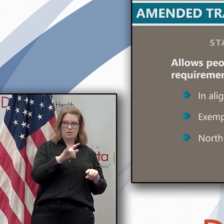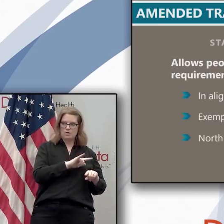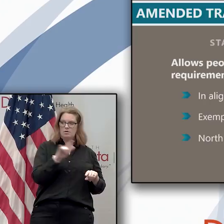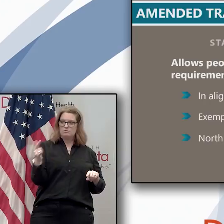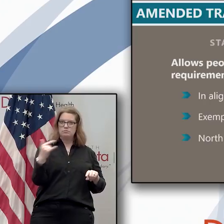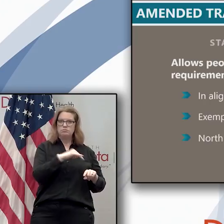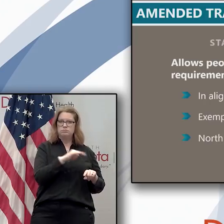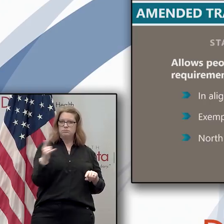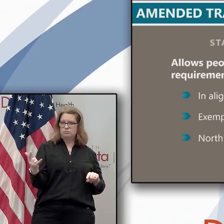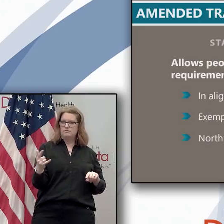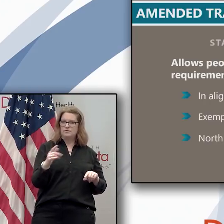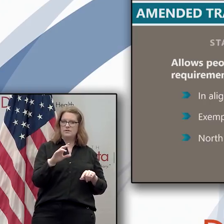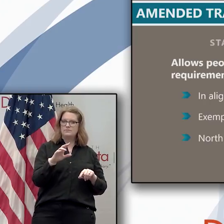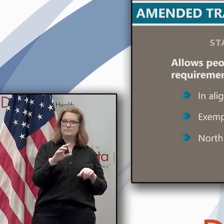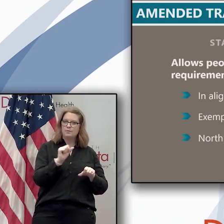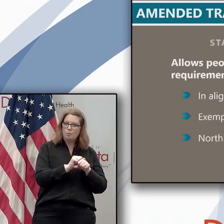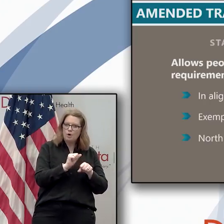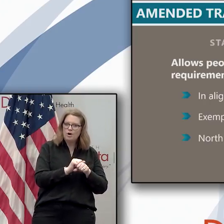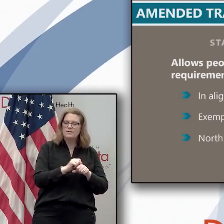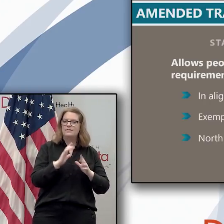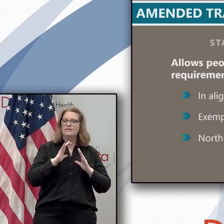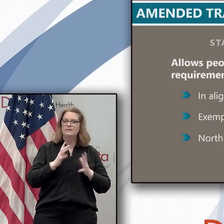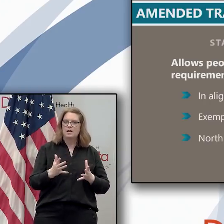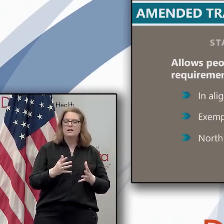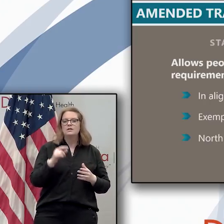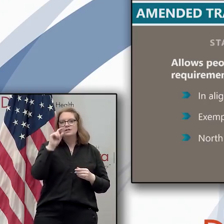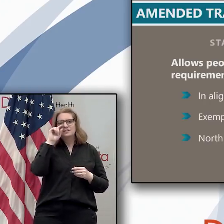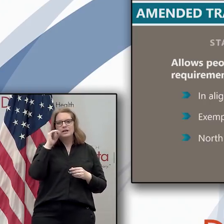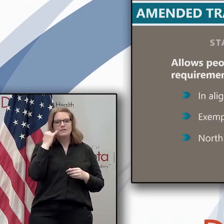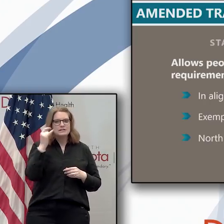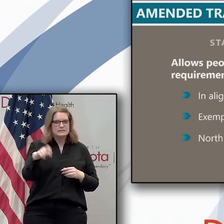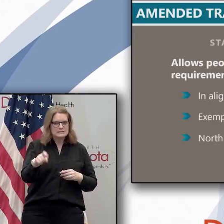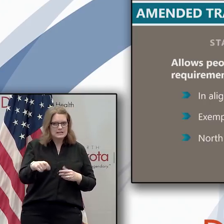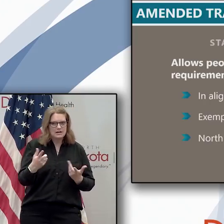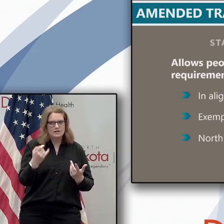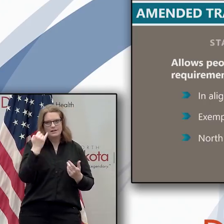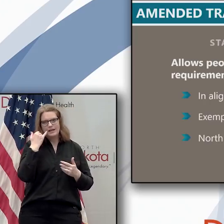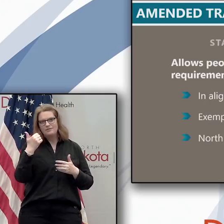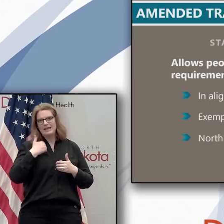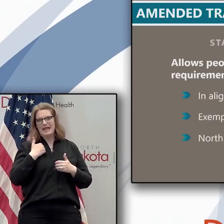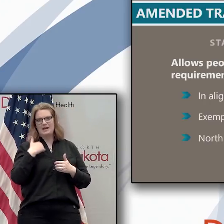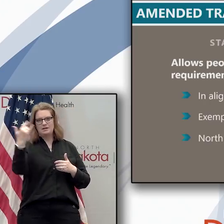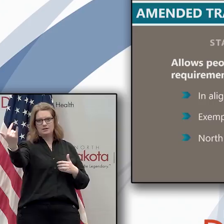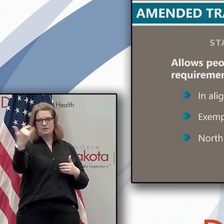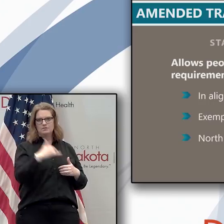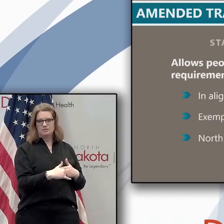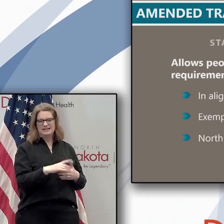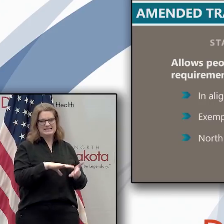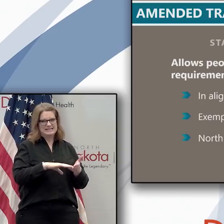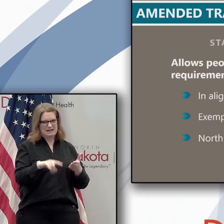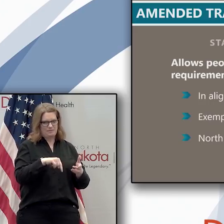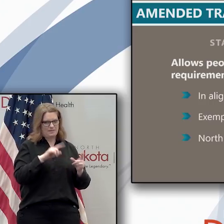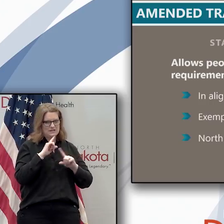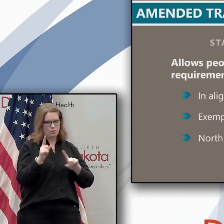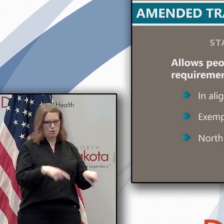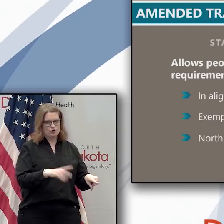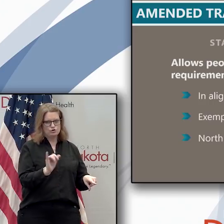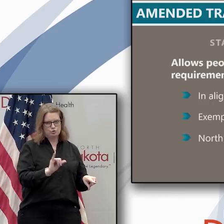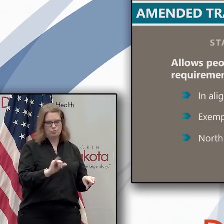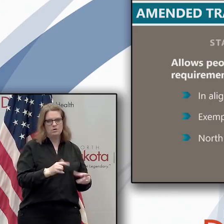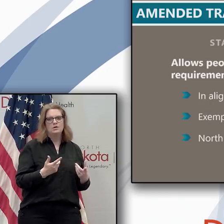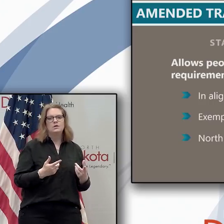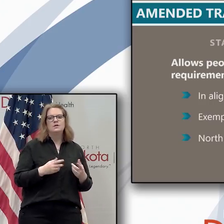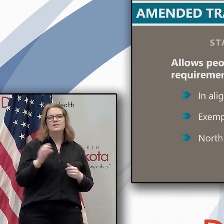and services, even if it involves crossing an international border like from Canada, that is exempt from this order. There are